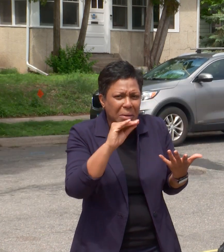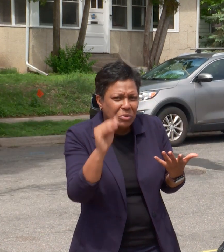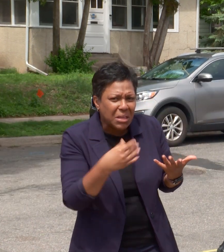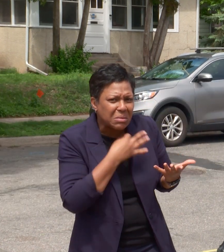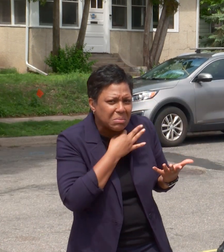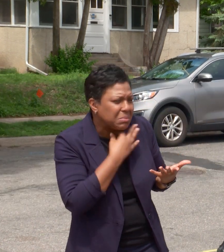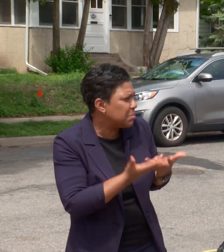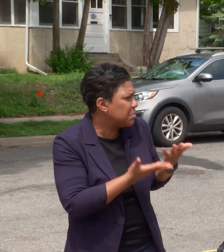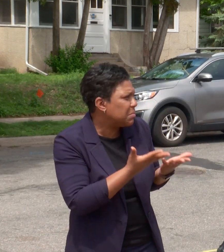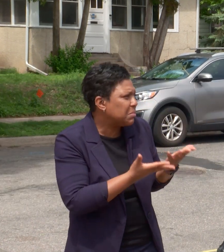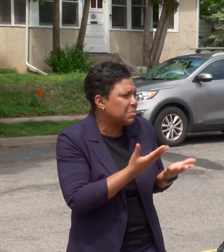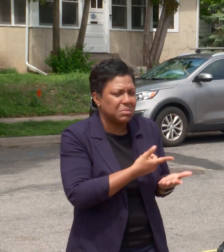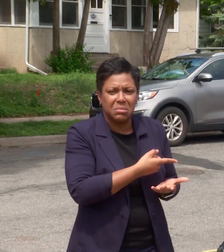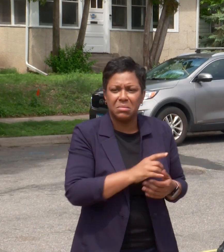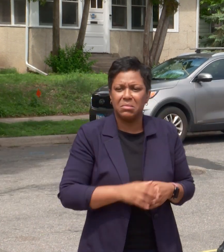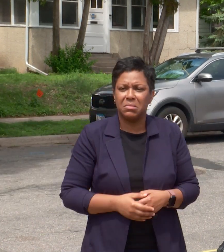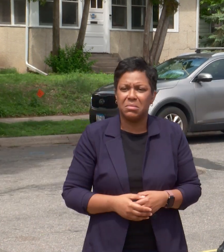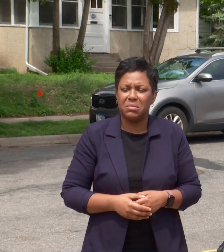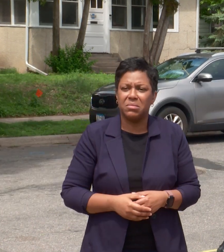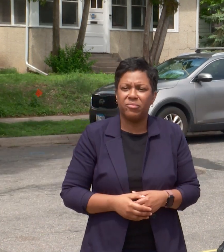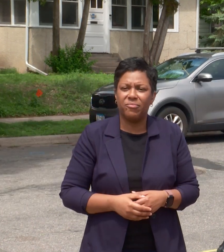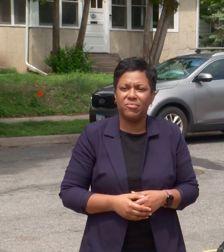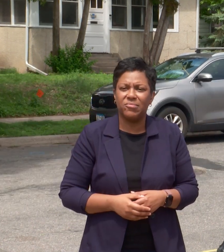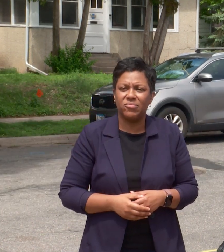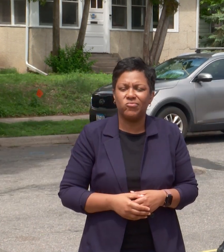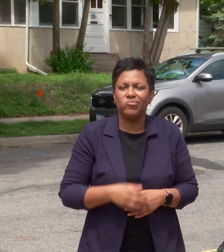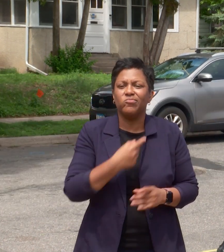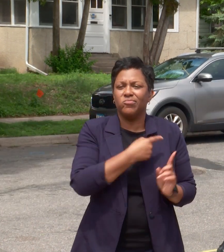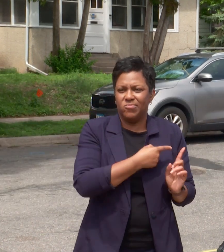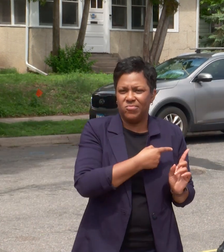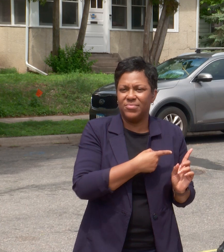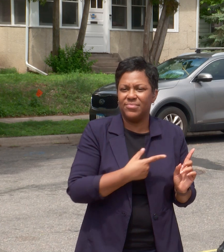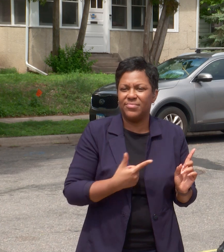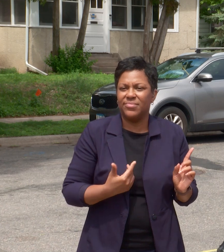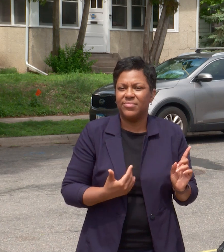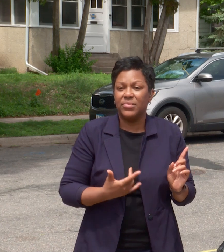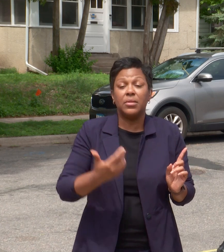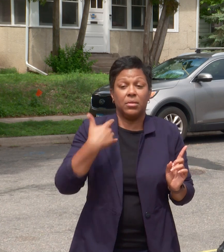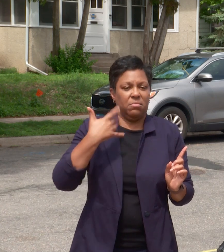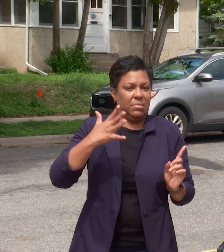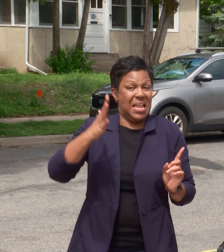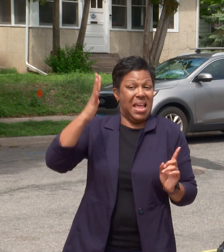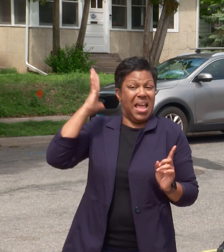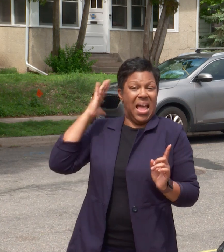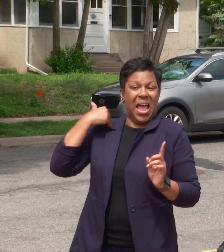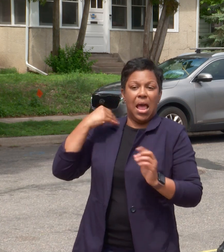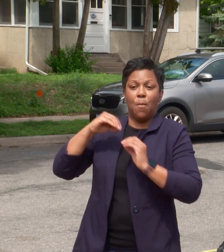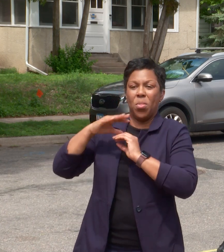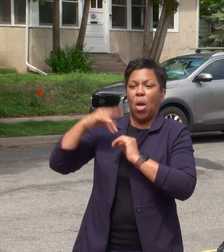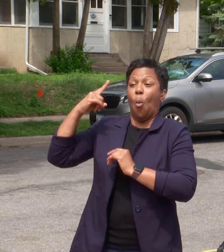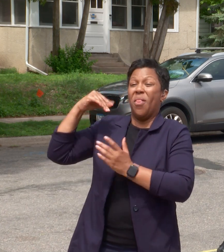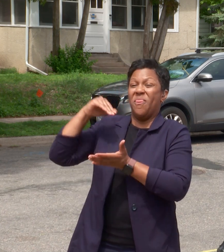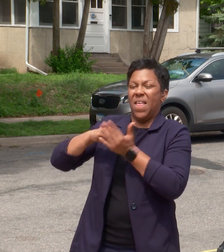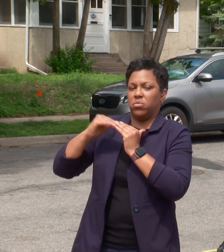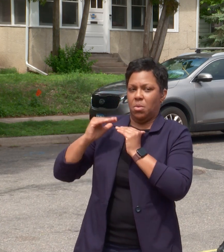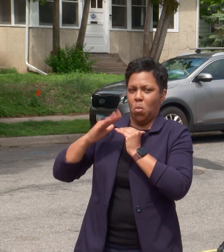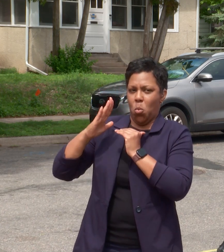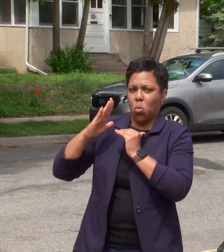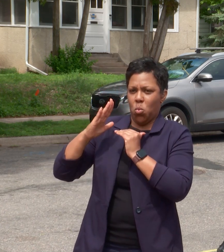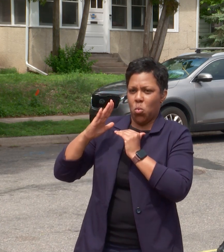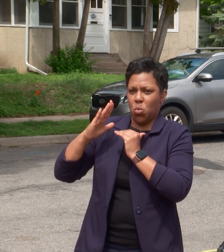that? So we had more than 1,000 street lights that were out. We now have